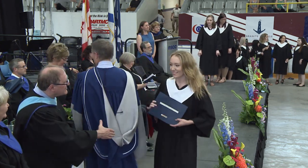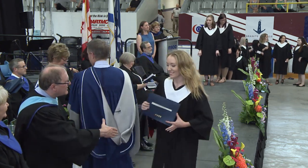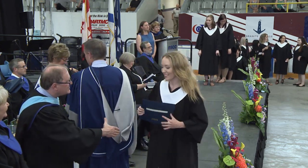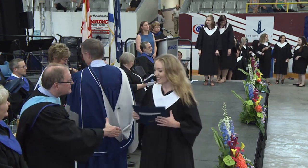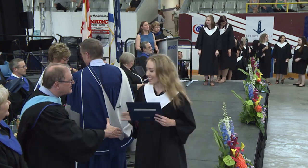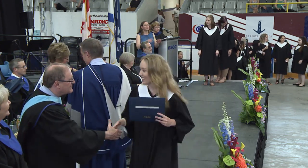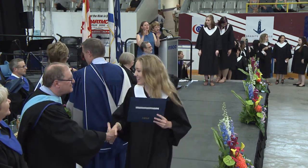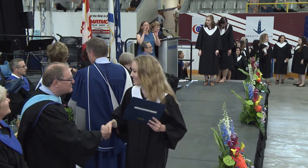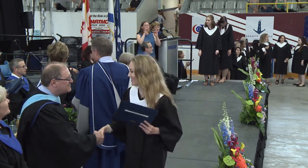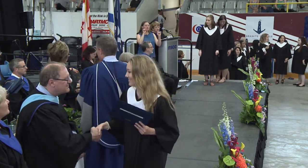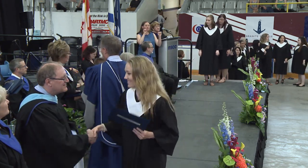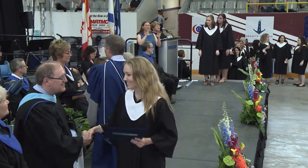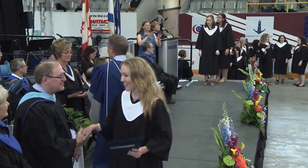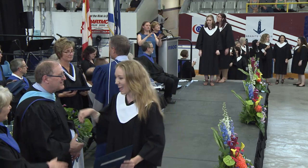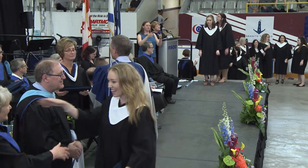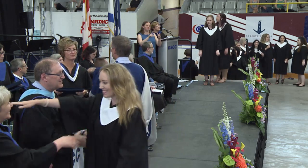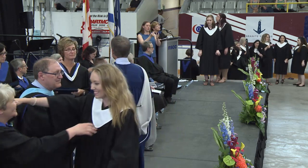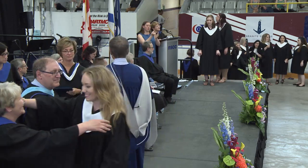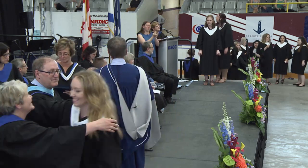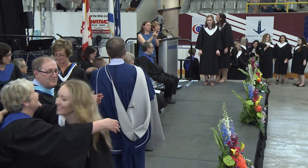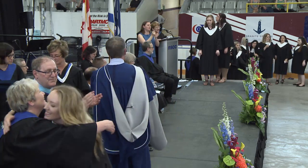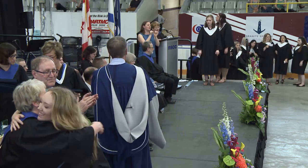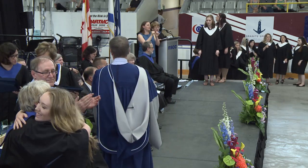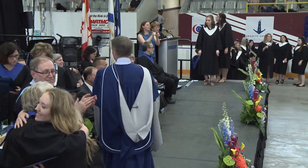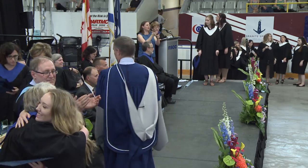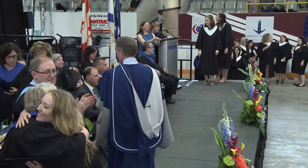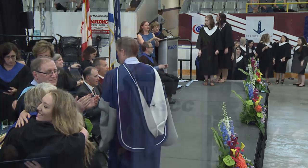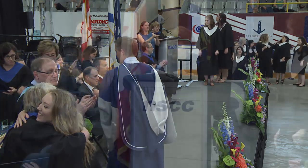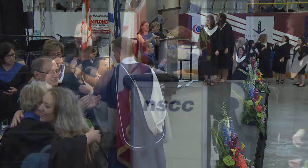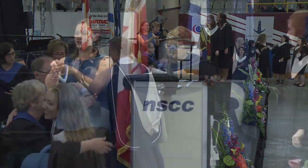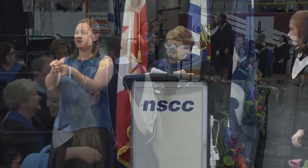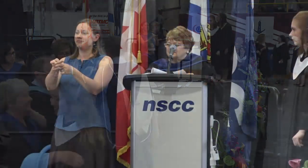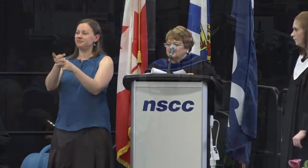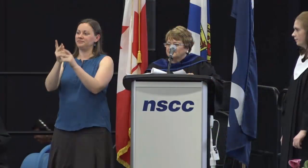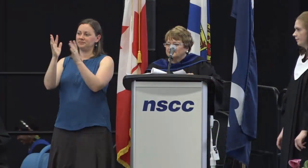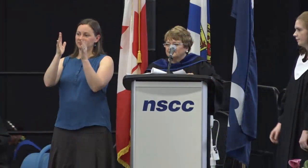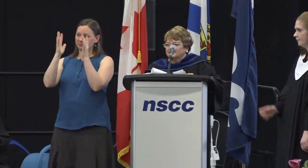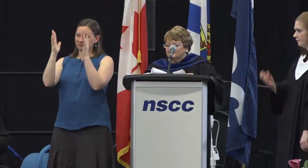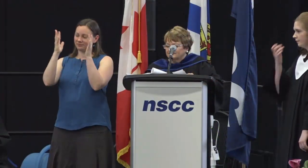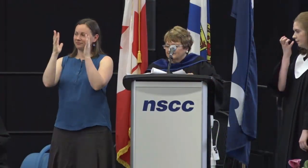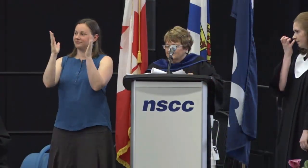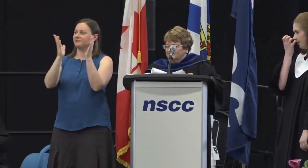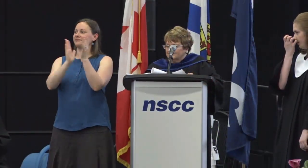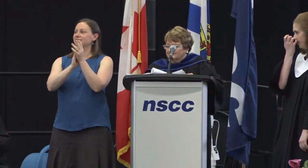Mr. President, the graduates in continuing care.